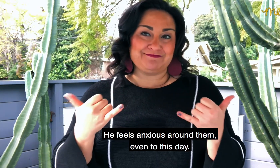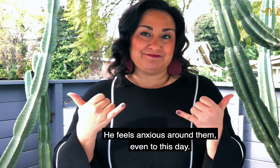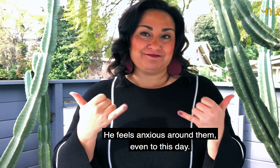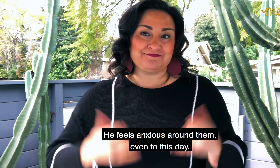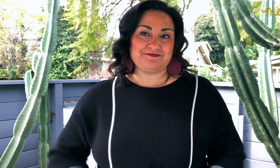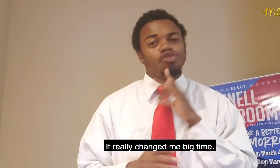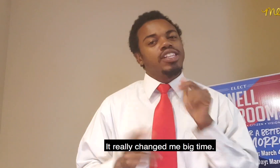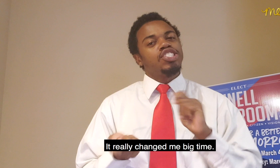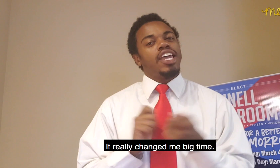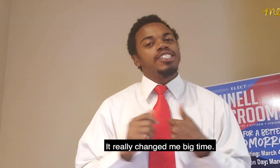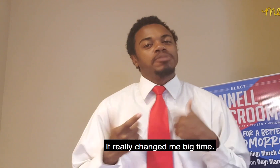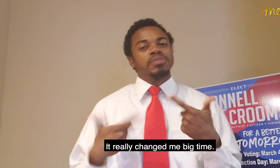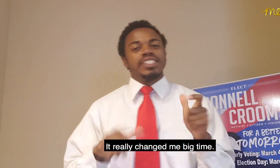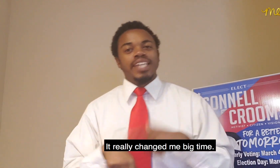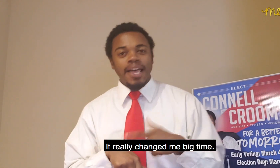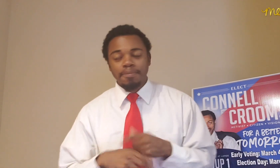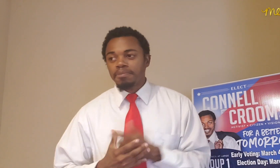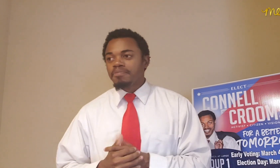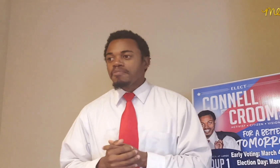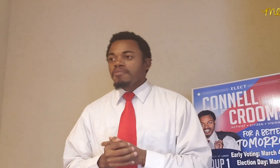day. It really changed me big time.